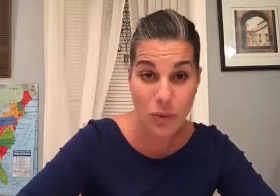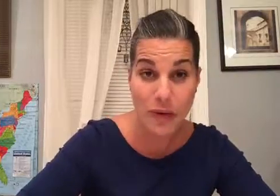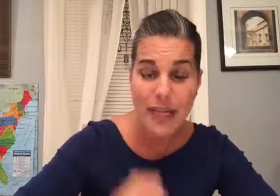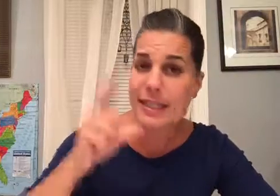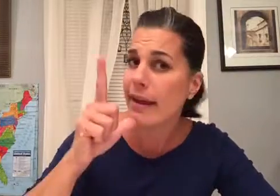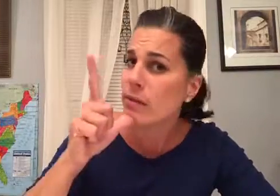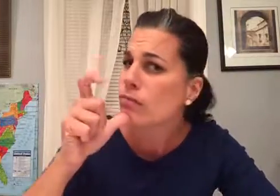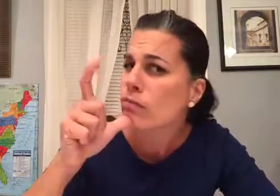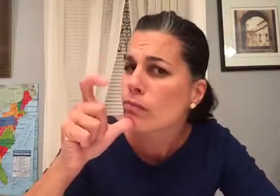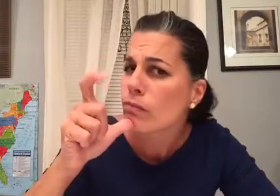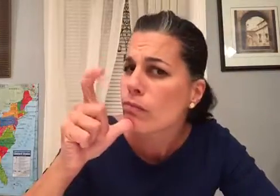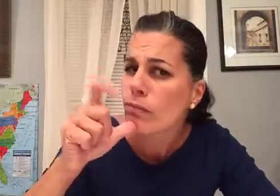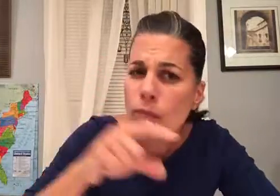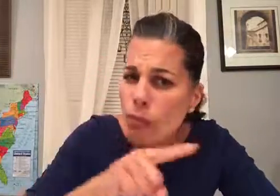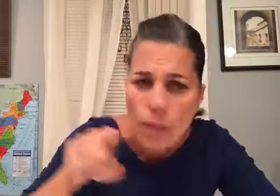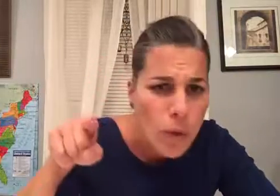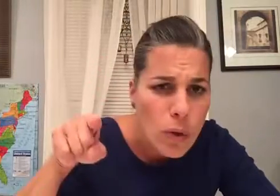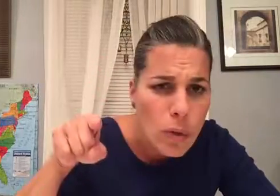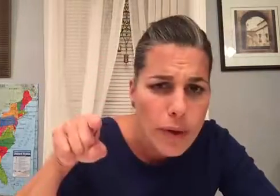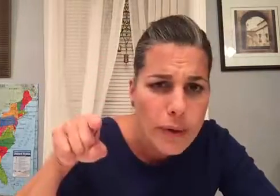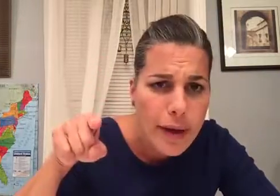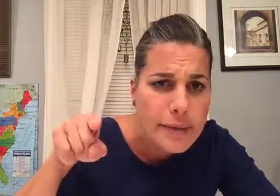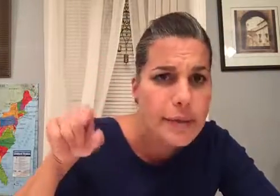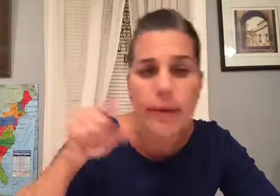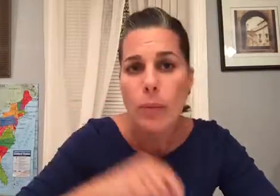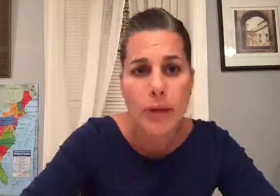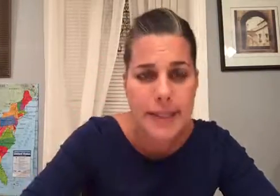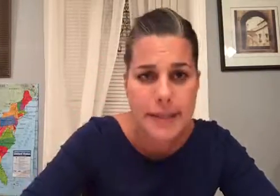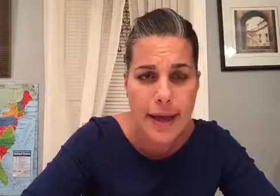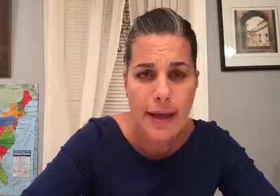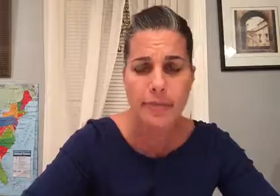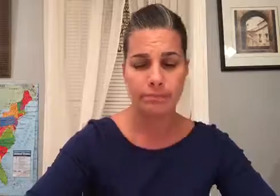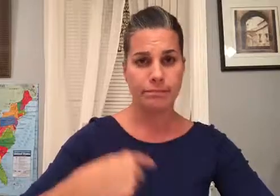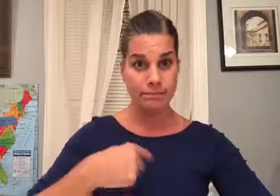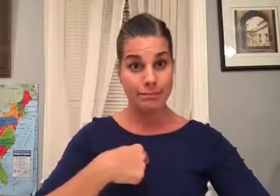door and I say, who are you guys? And what are you going to say?